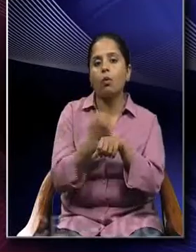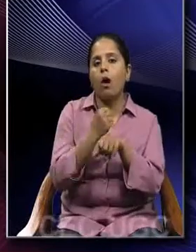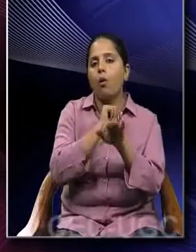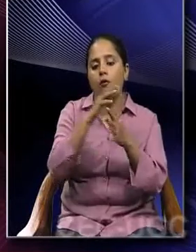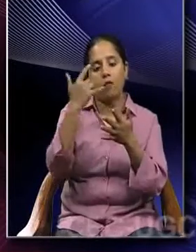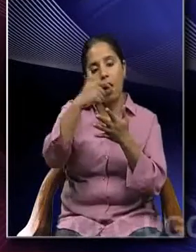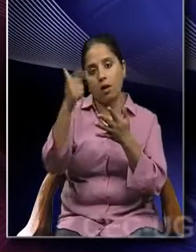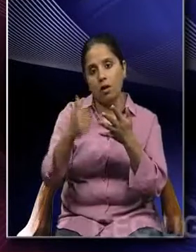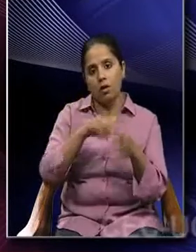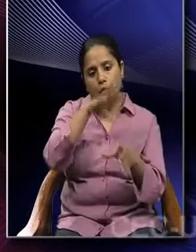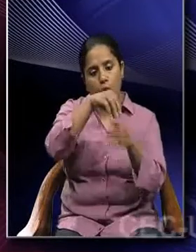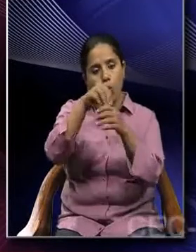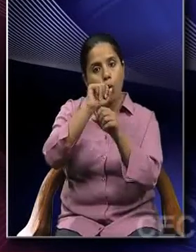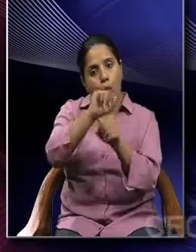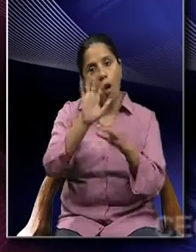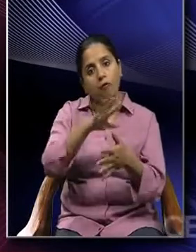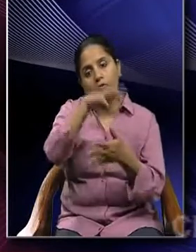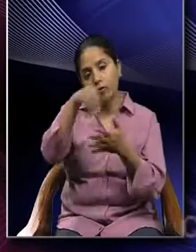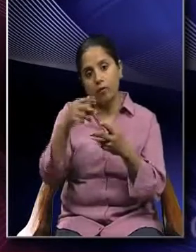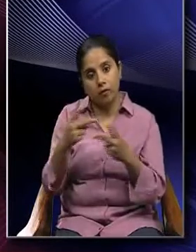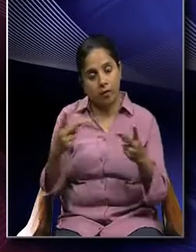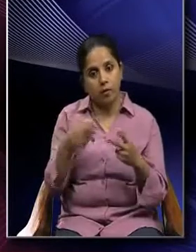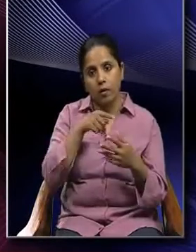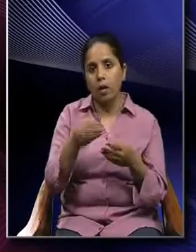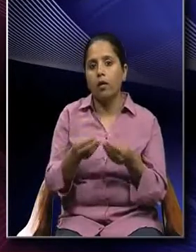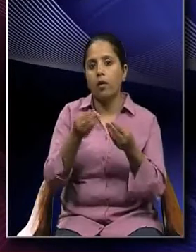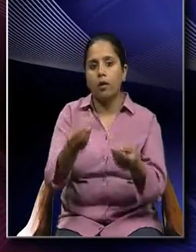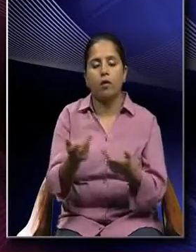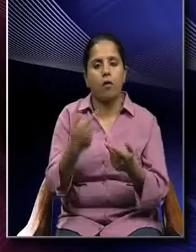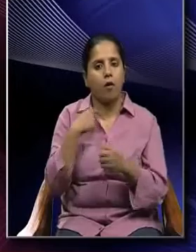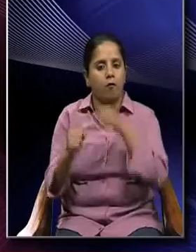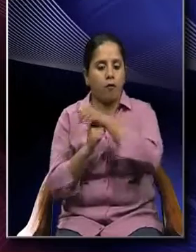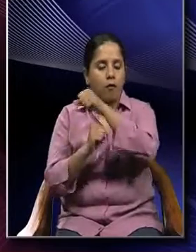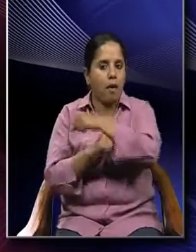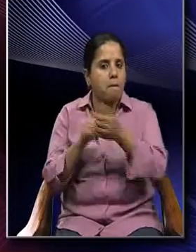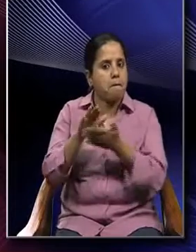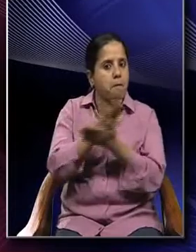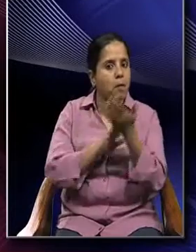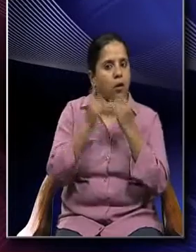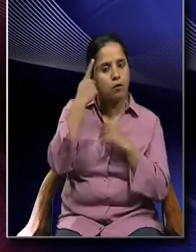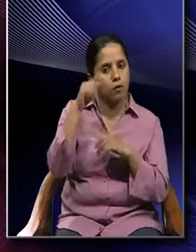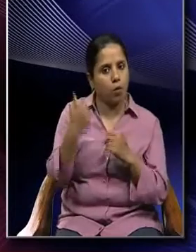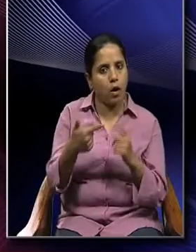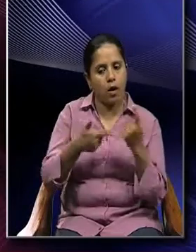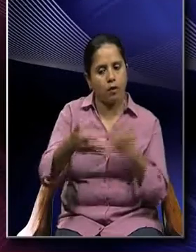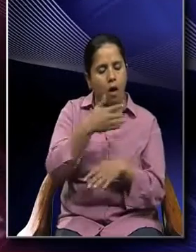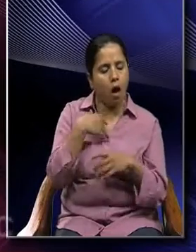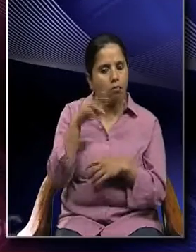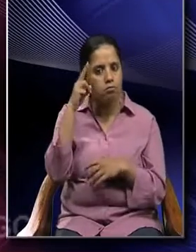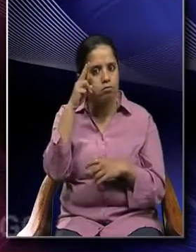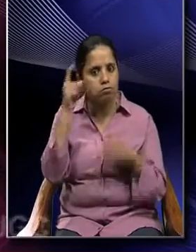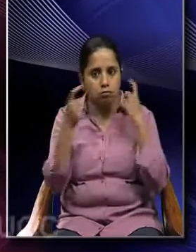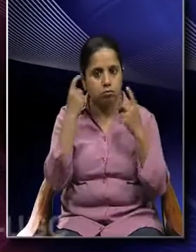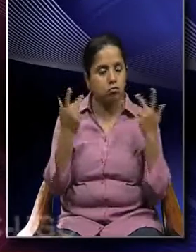their inherent properties. They are basically providing us a foundational basis for environmental concern. We